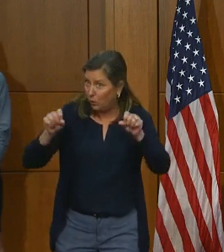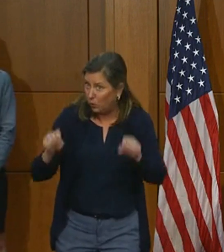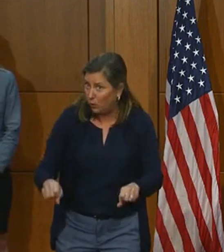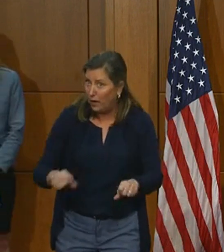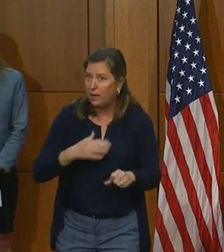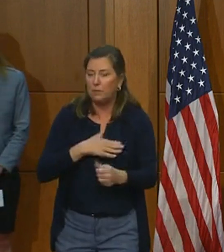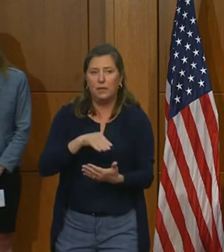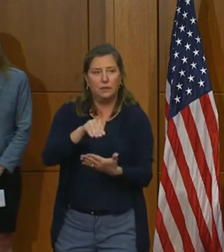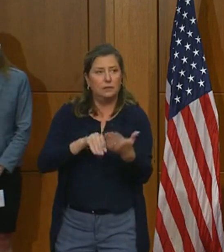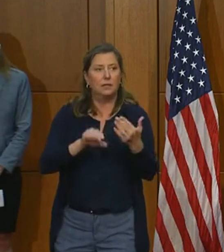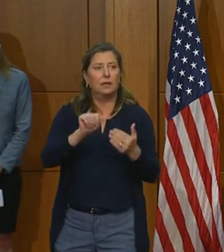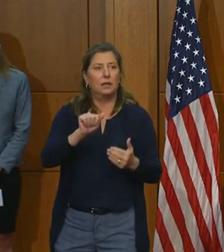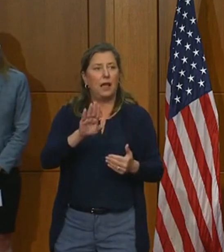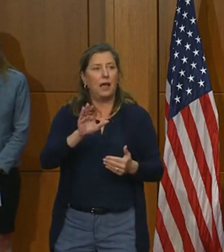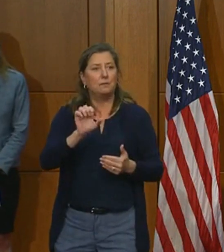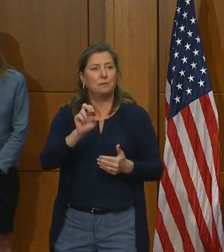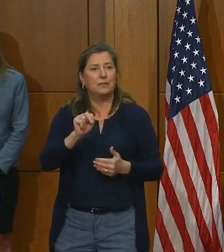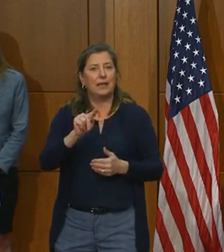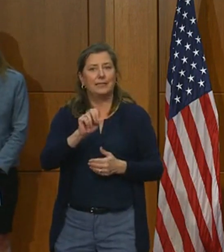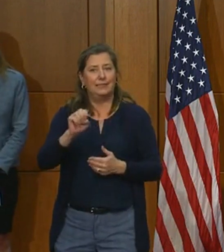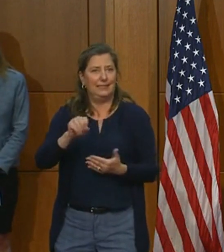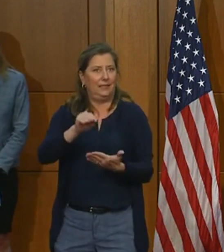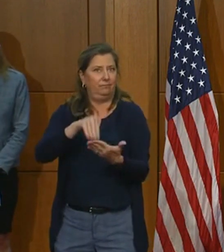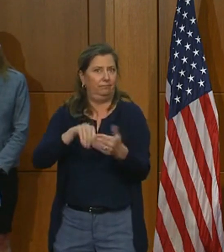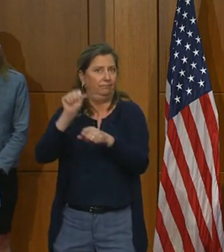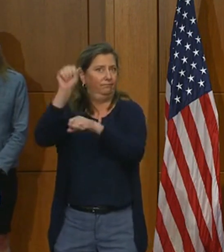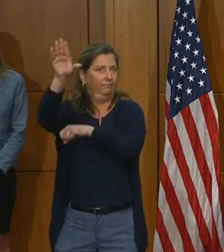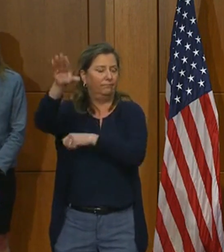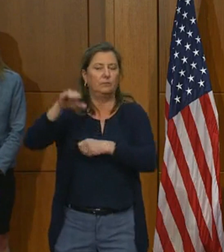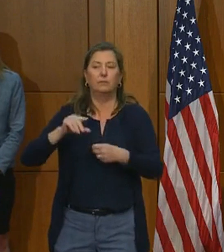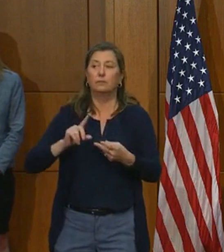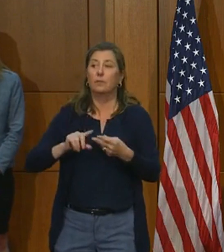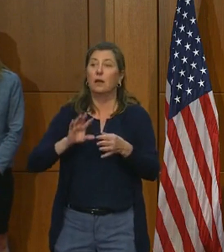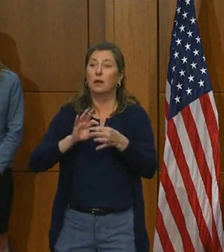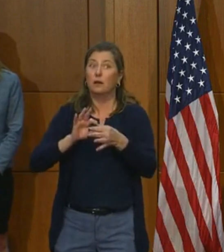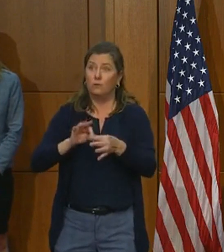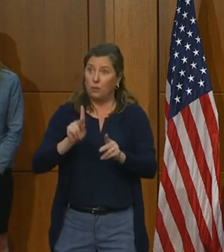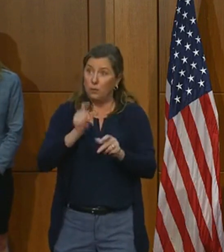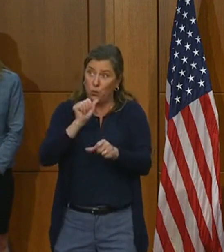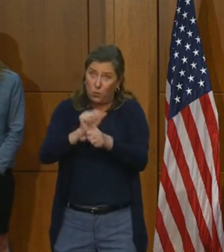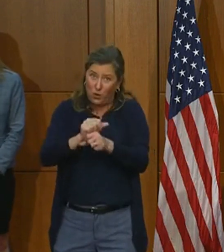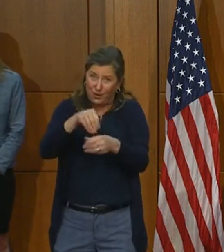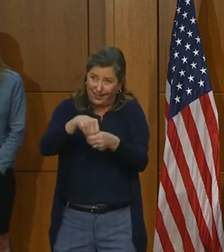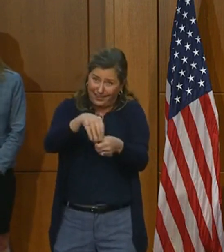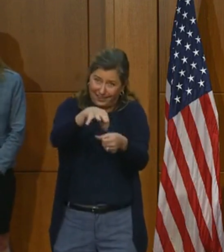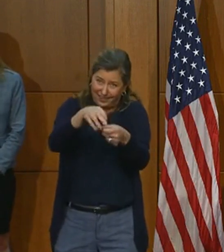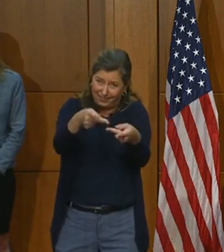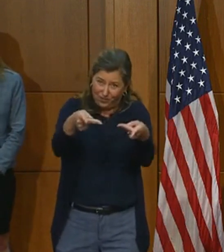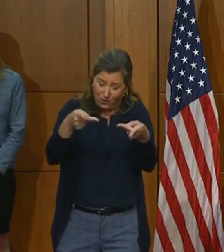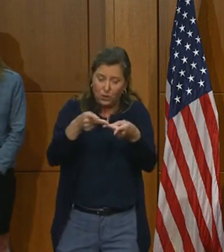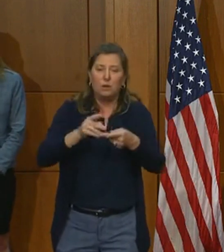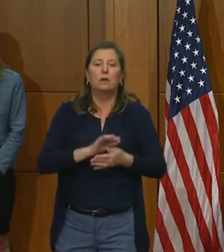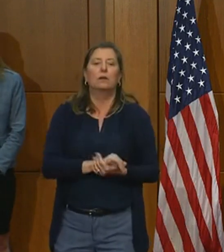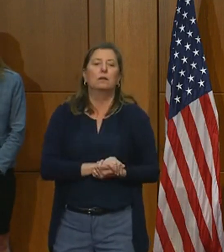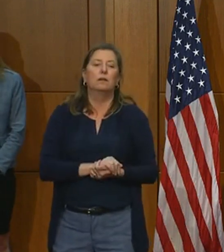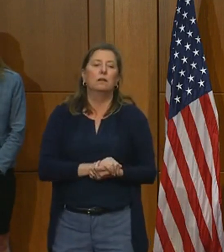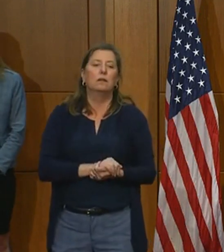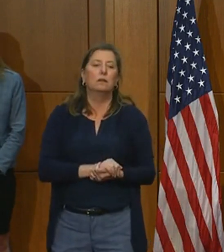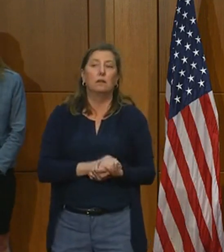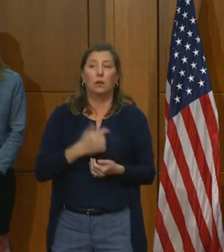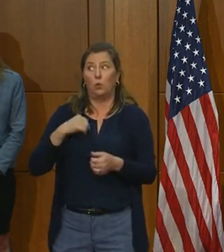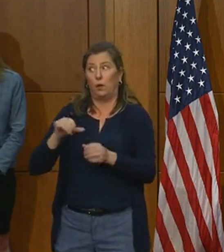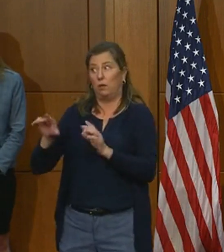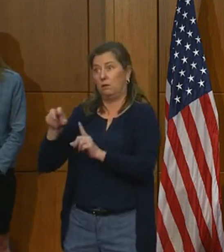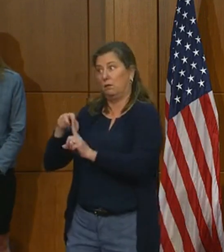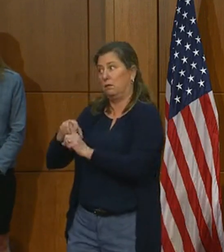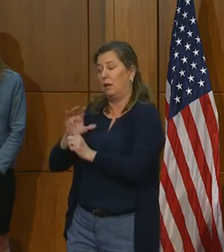vote absentee. Regarding the poll workers, we have used our volunteer